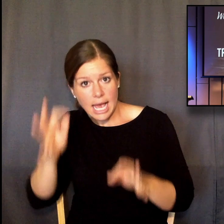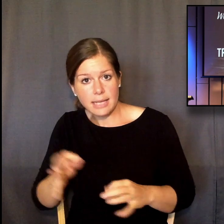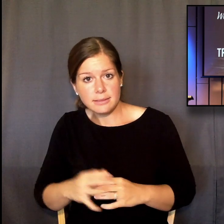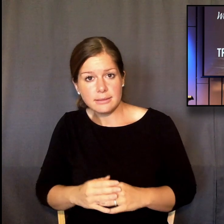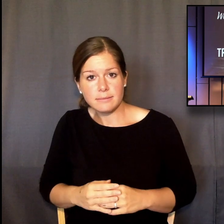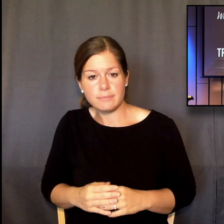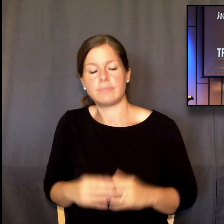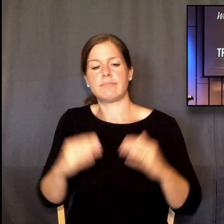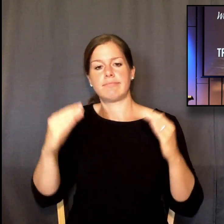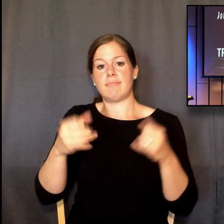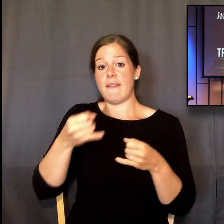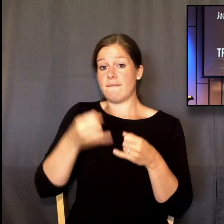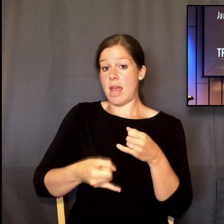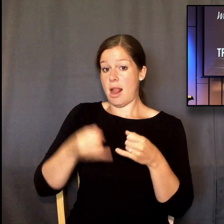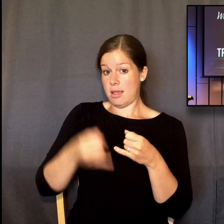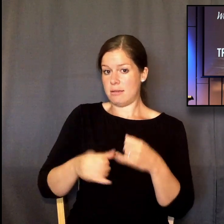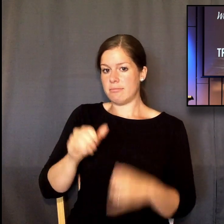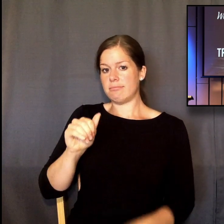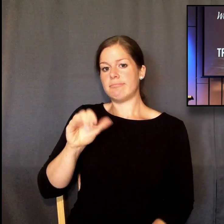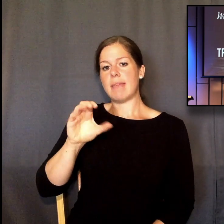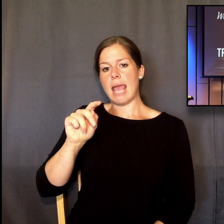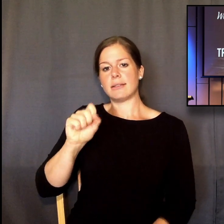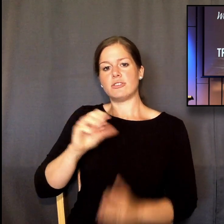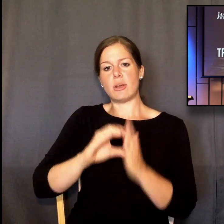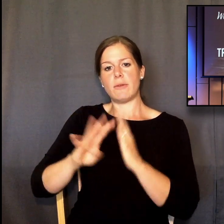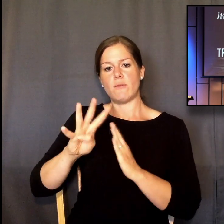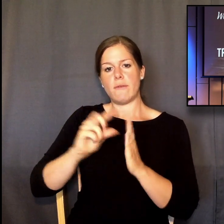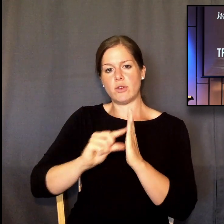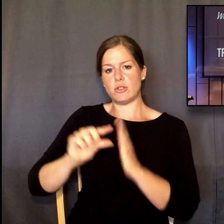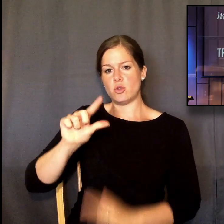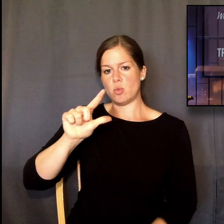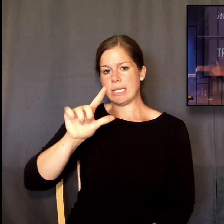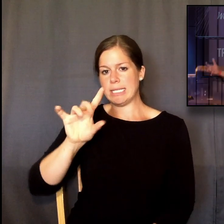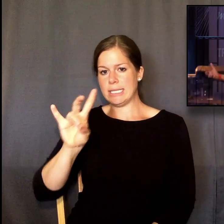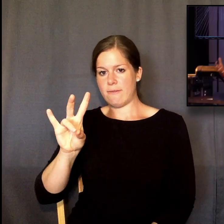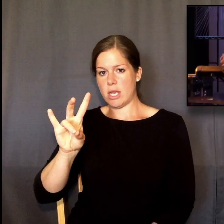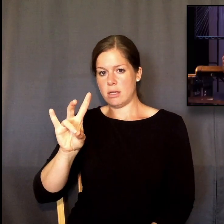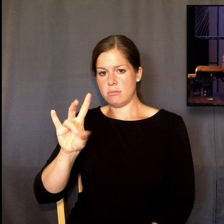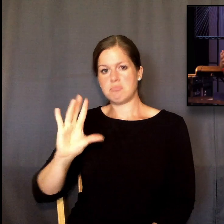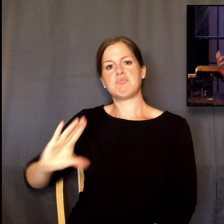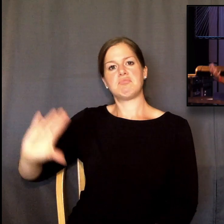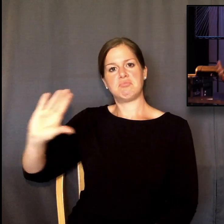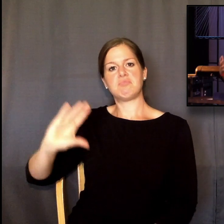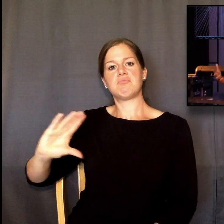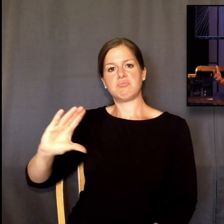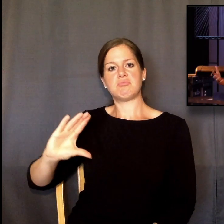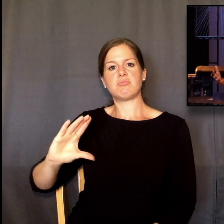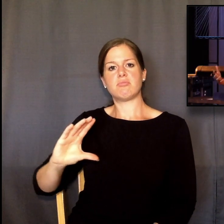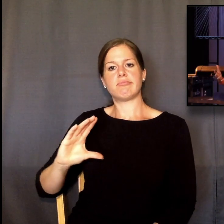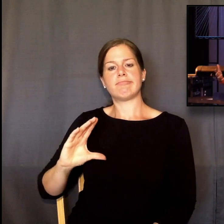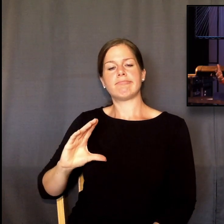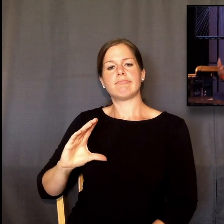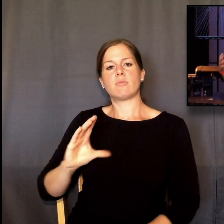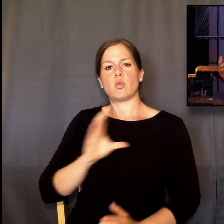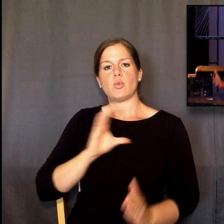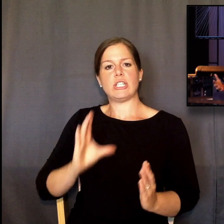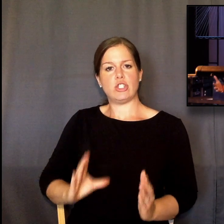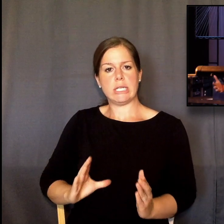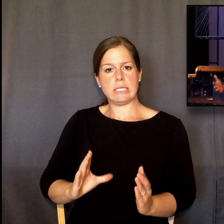And then finally, don't forget Acts 4 27. The first Christians, they're praying, and it says,